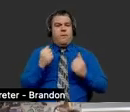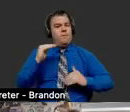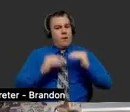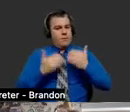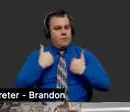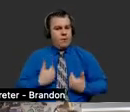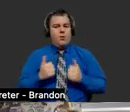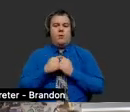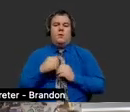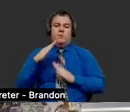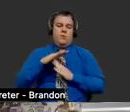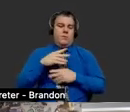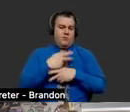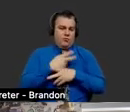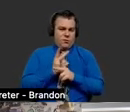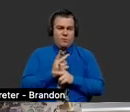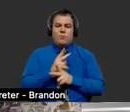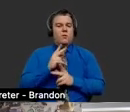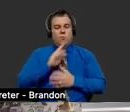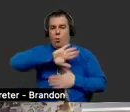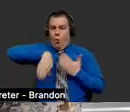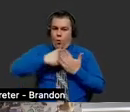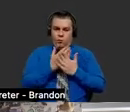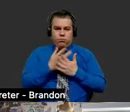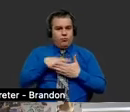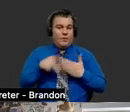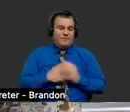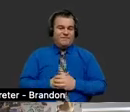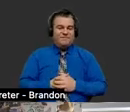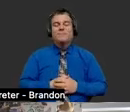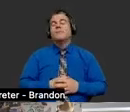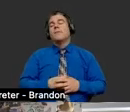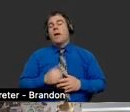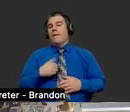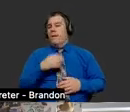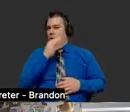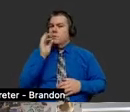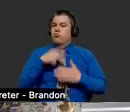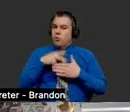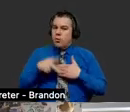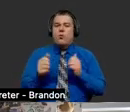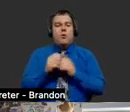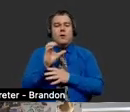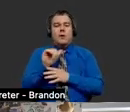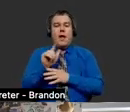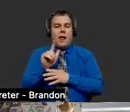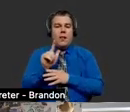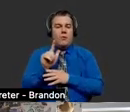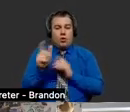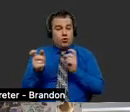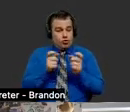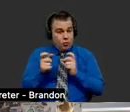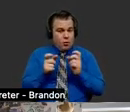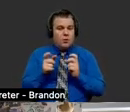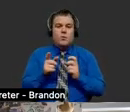products and a simple, holistic program. Research shows that various fasting programs, along with calorie control, is one of the most effective